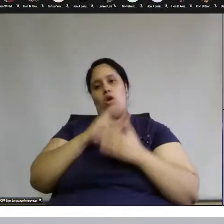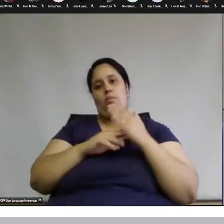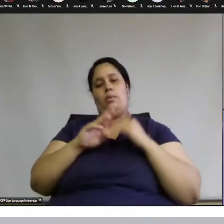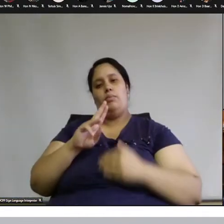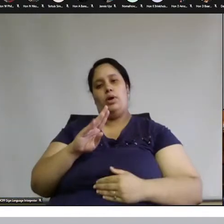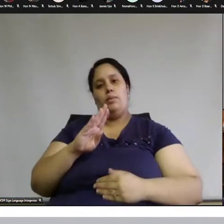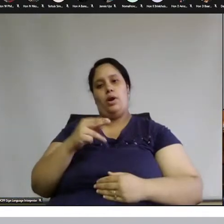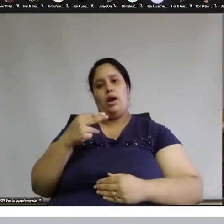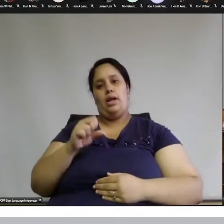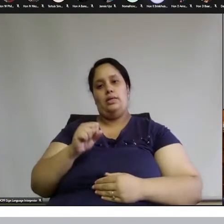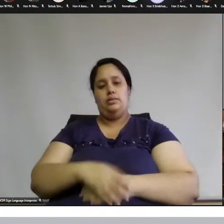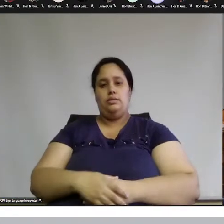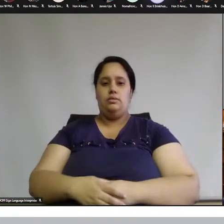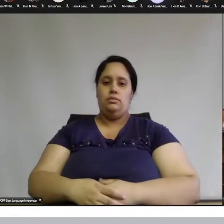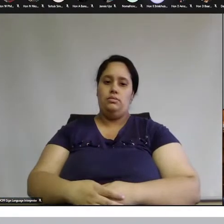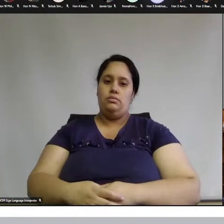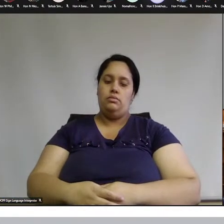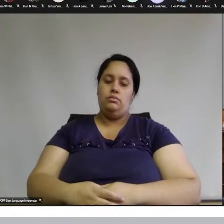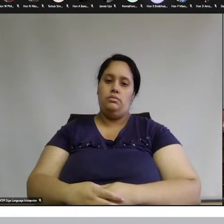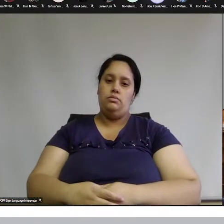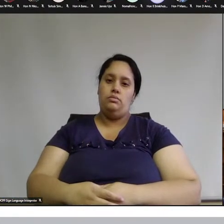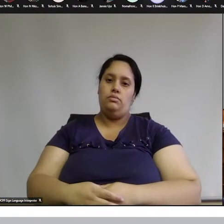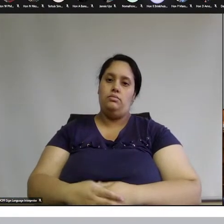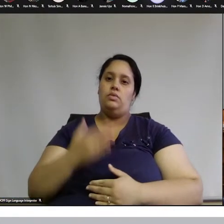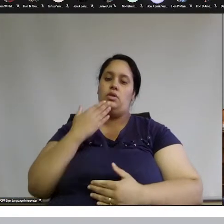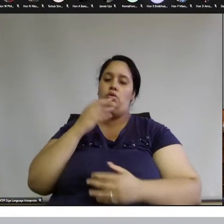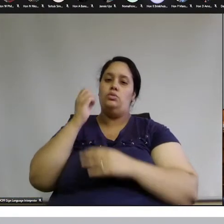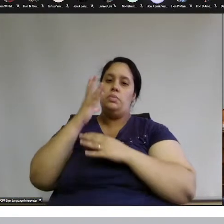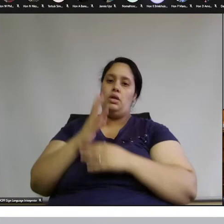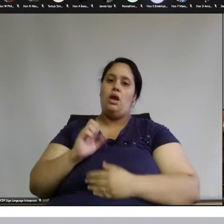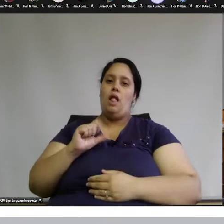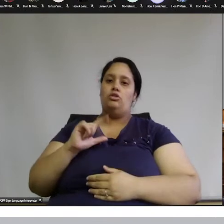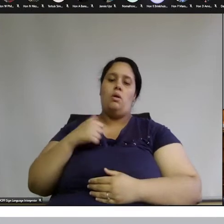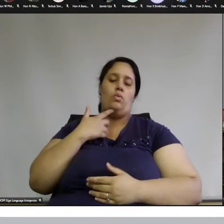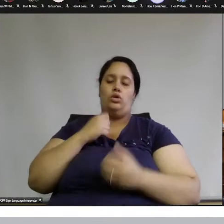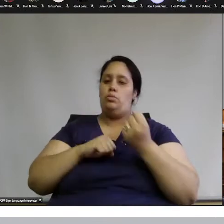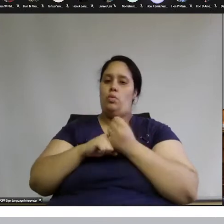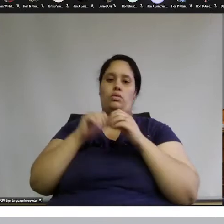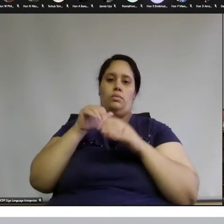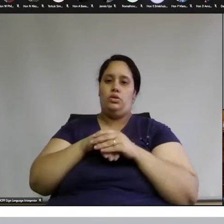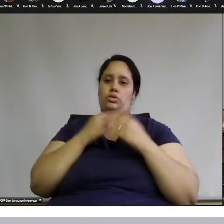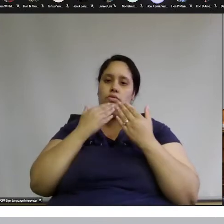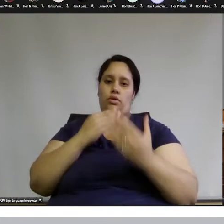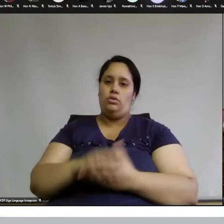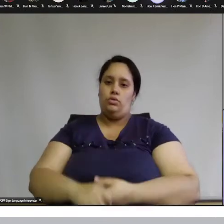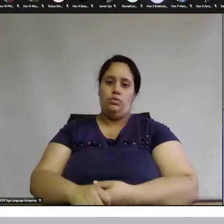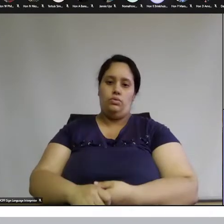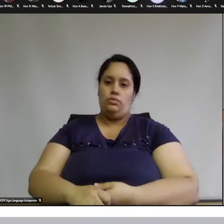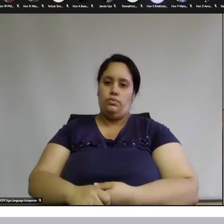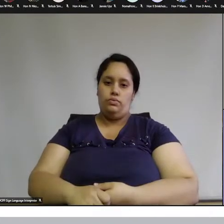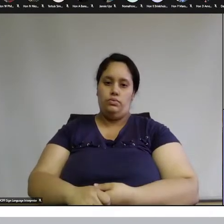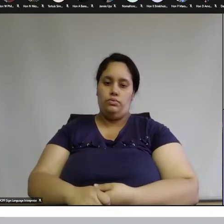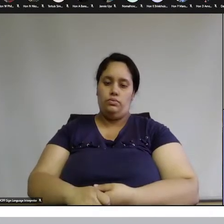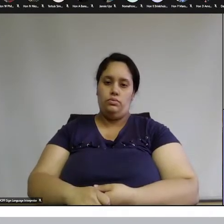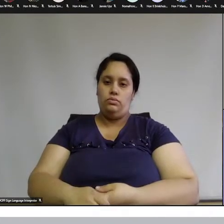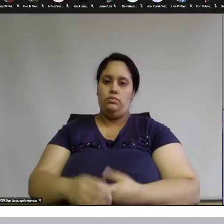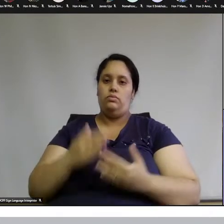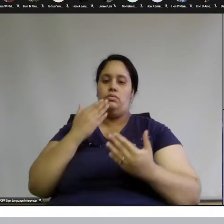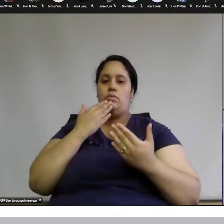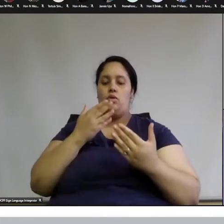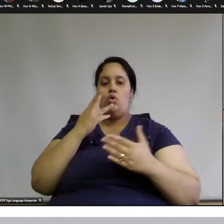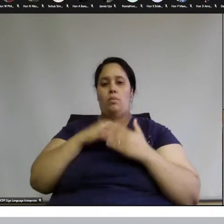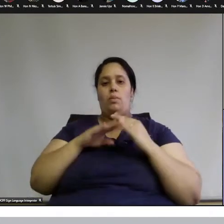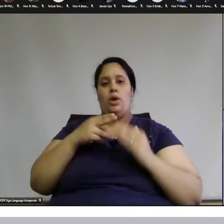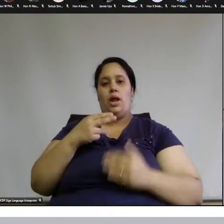Brinkhays. Thank you very much, Speaker. Speaker Al-Jamal, we don't support this budget. Thank you. Thank you very much, Honourable Brinkhays.